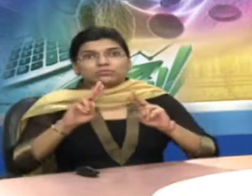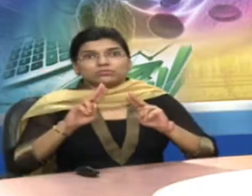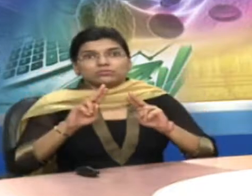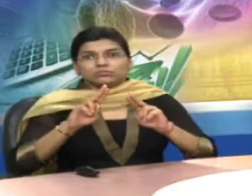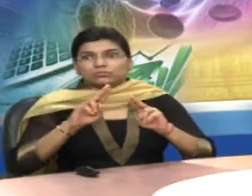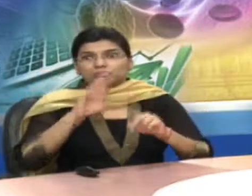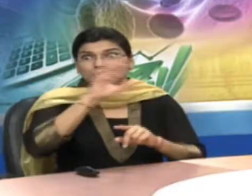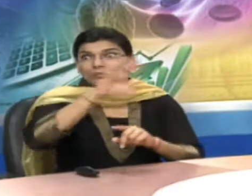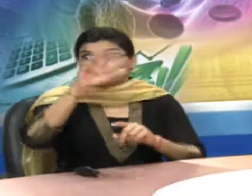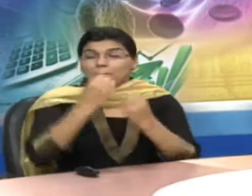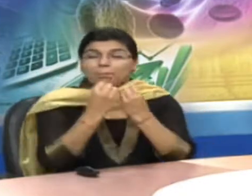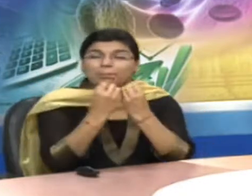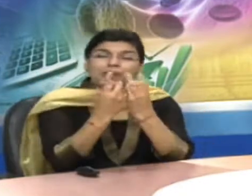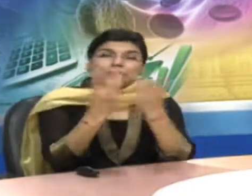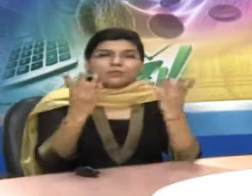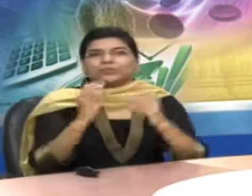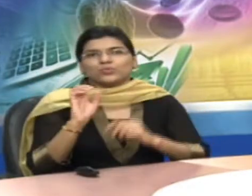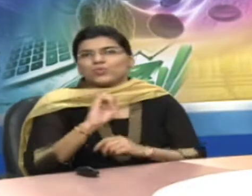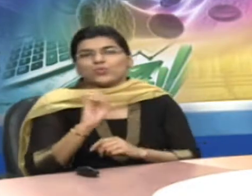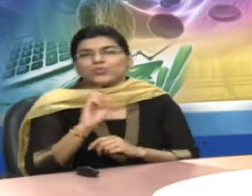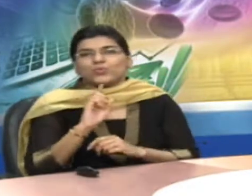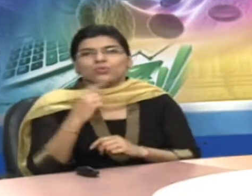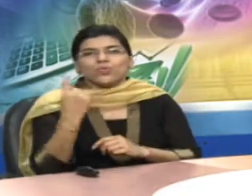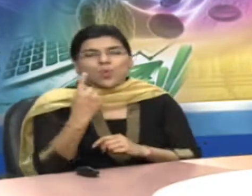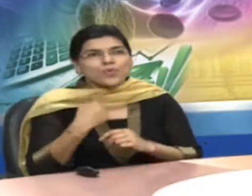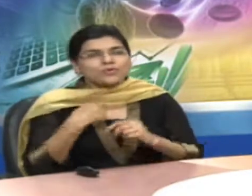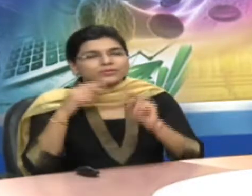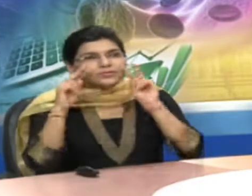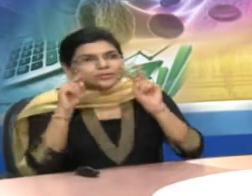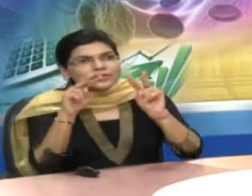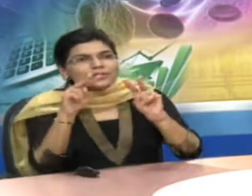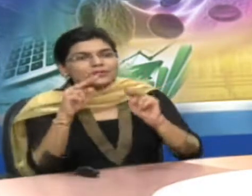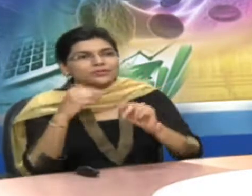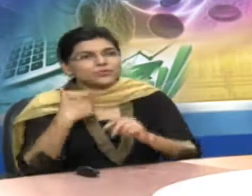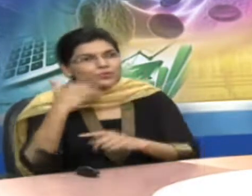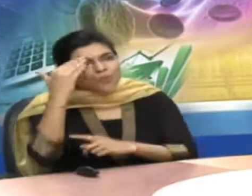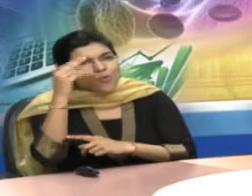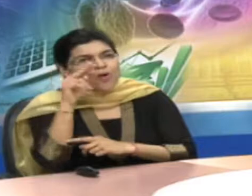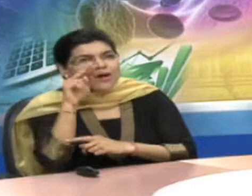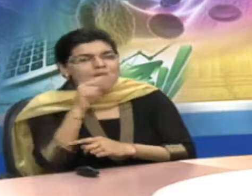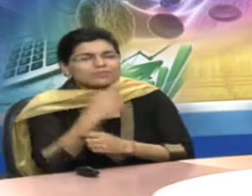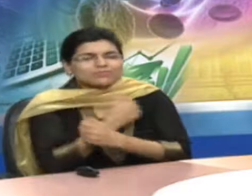but still I say that I have not seen many parts of the country.